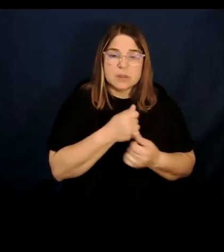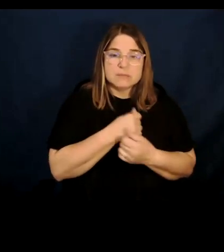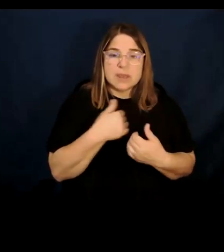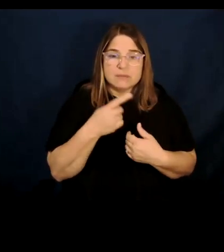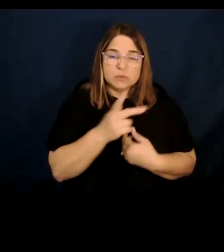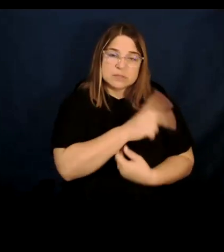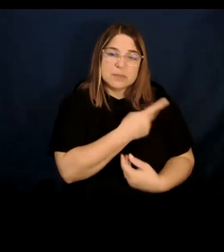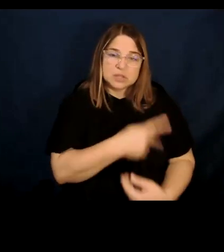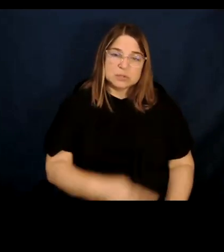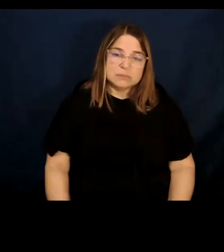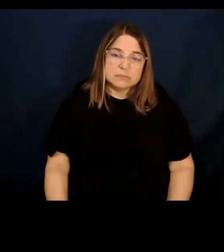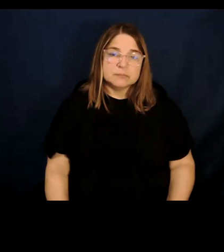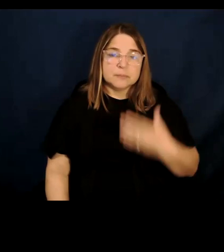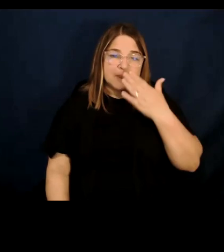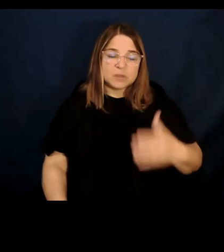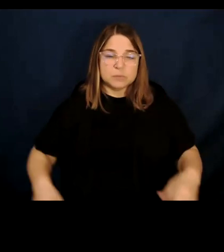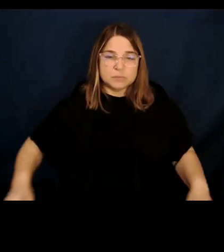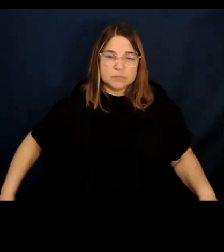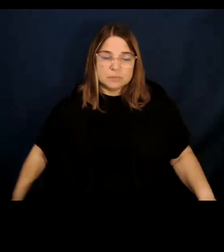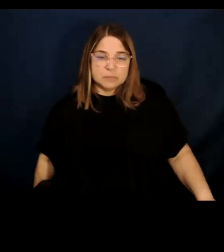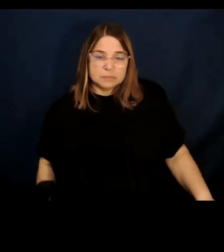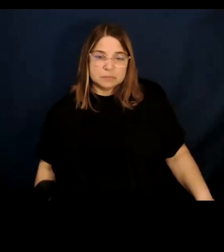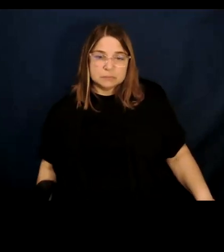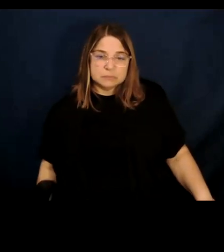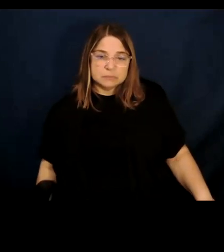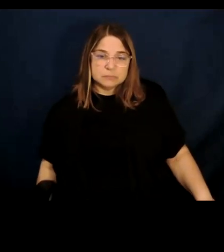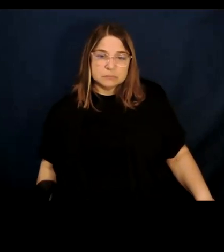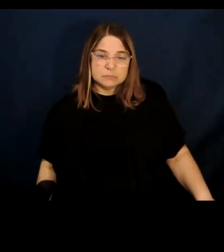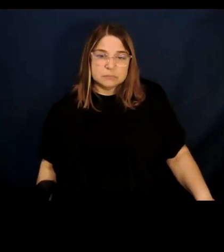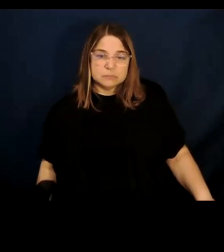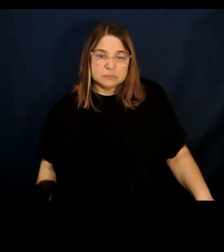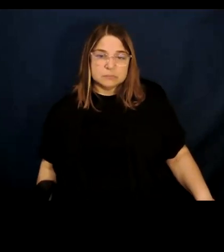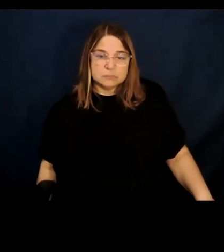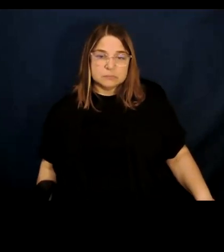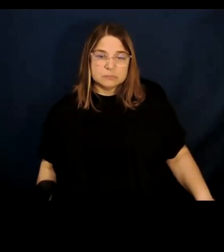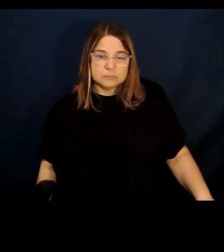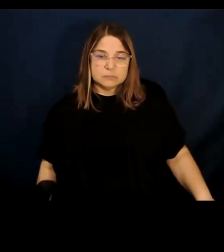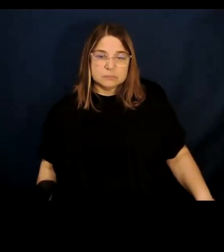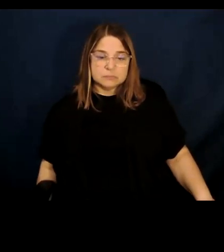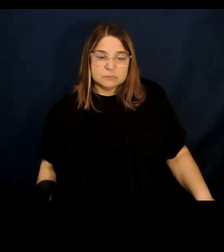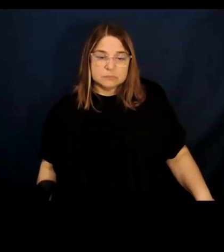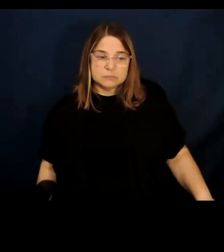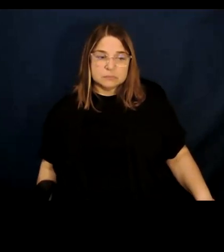a patient. Thank you all. Thanks, Jason. Jason is awesome.